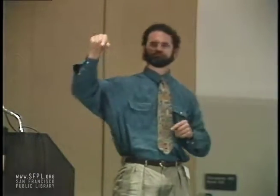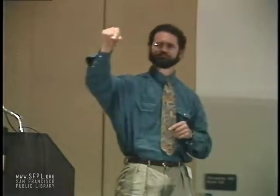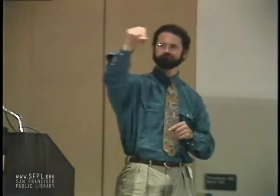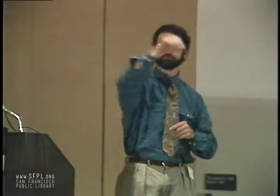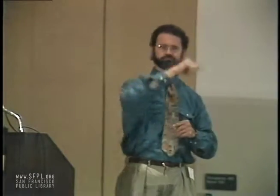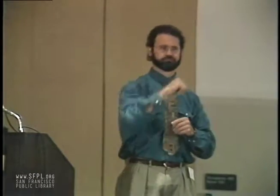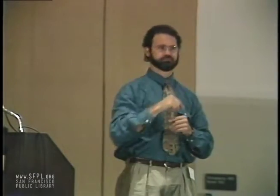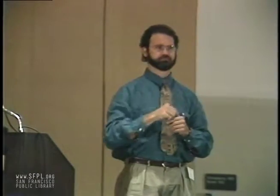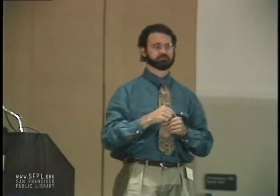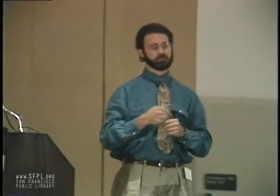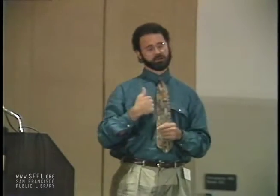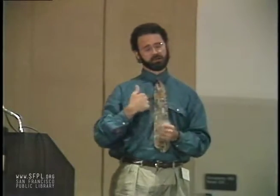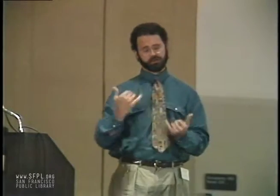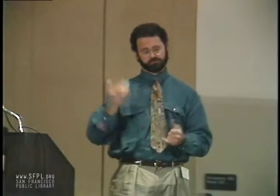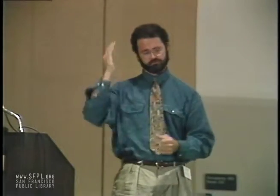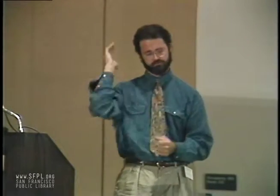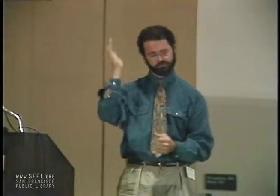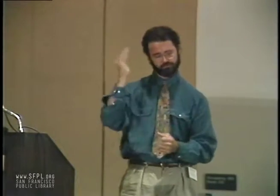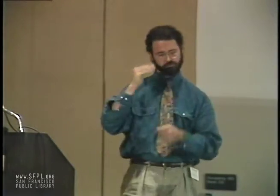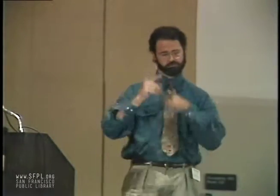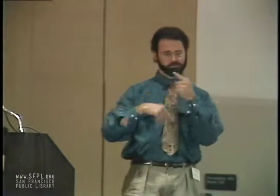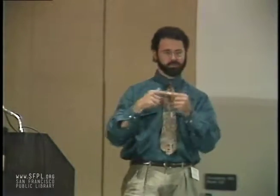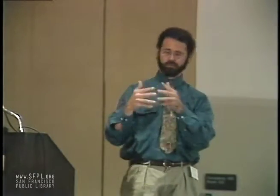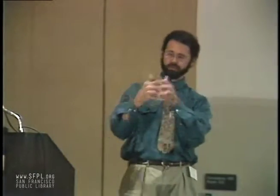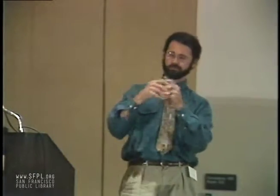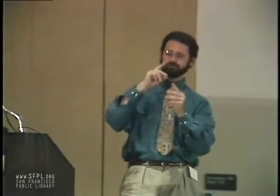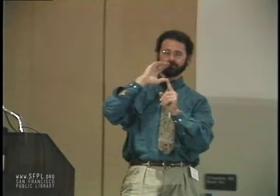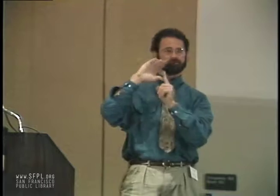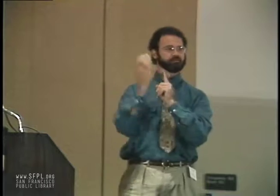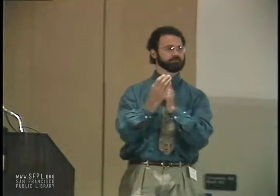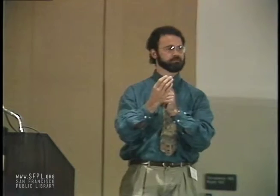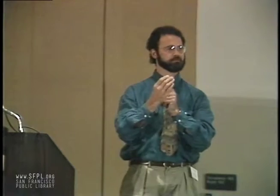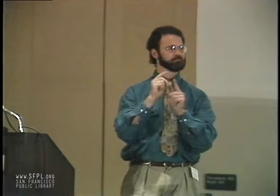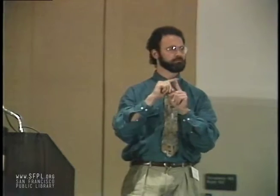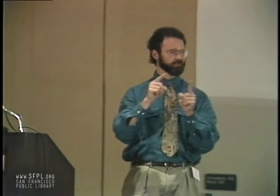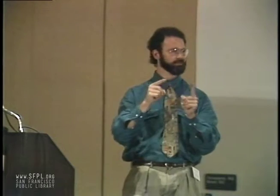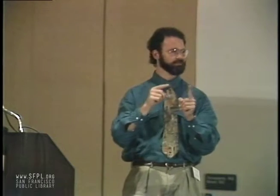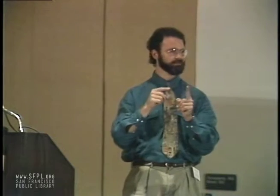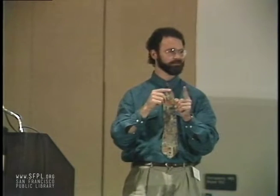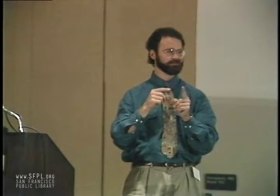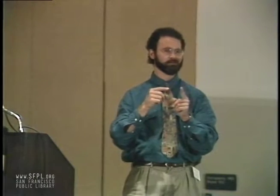Deaf culture around the world varies as well. And I'm going to be talking about American deaf culture.